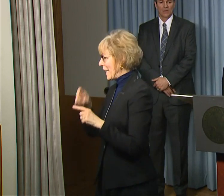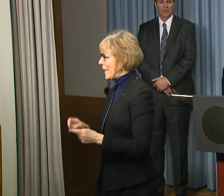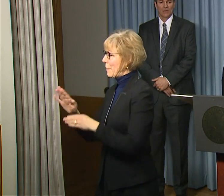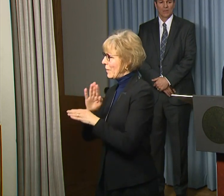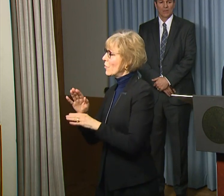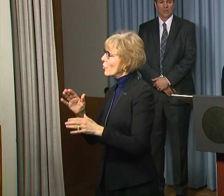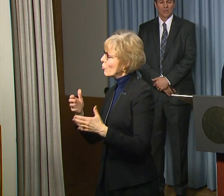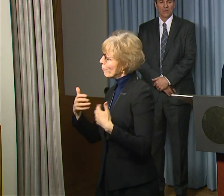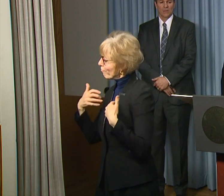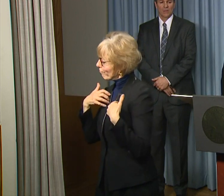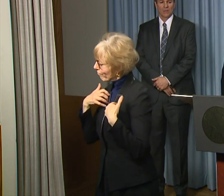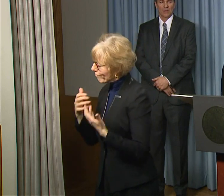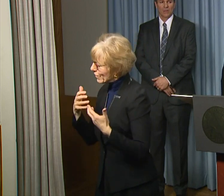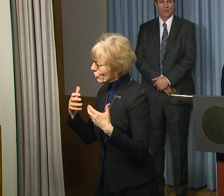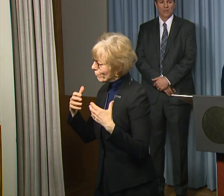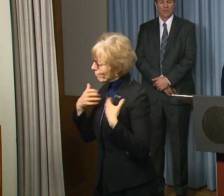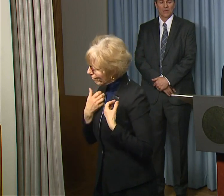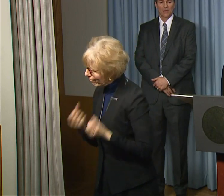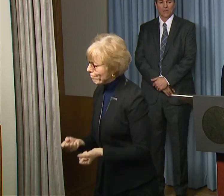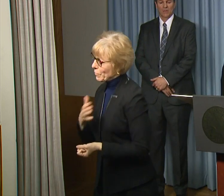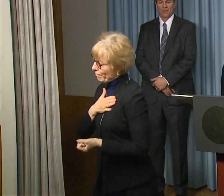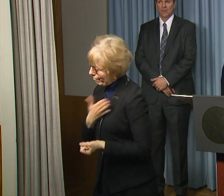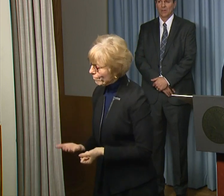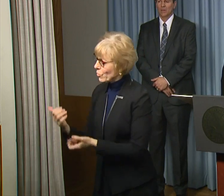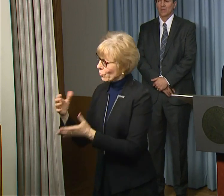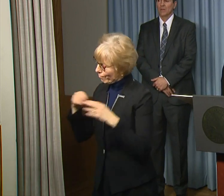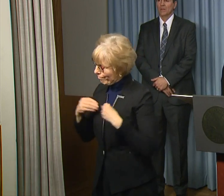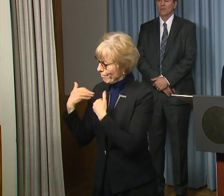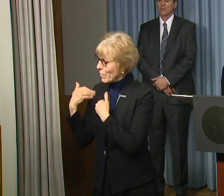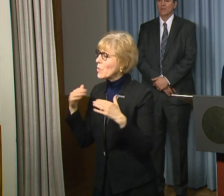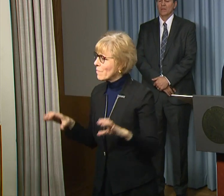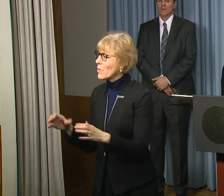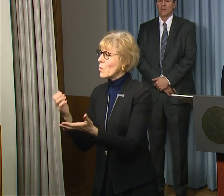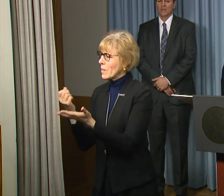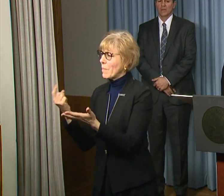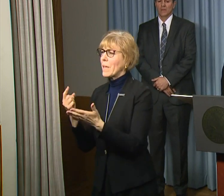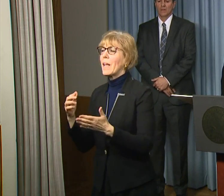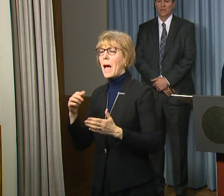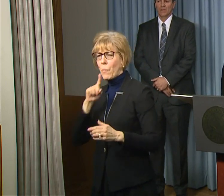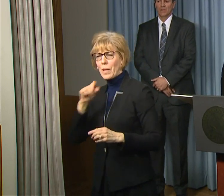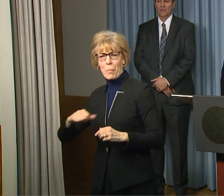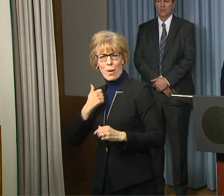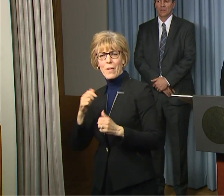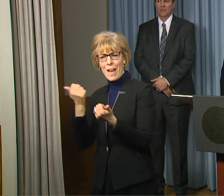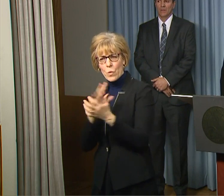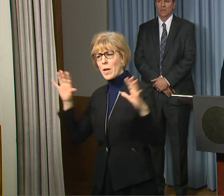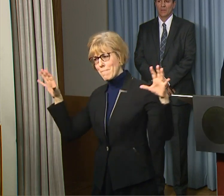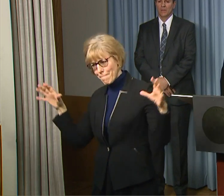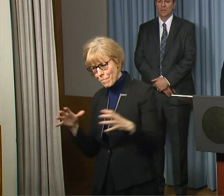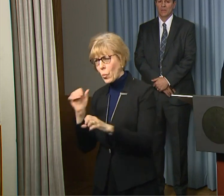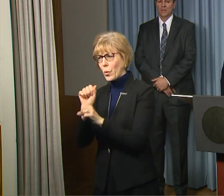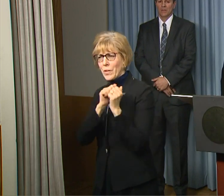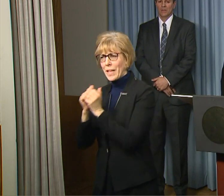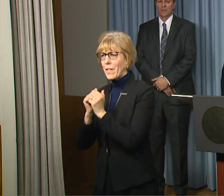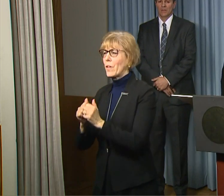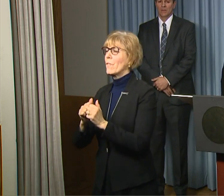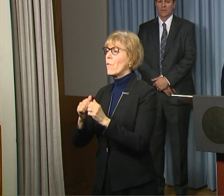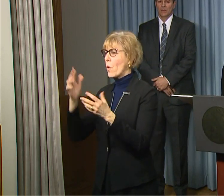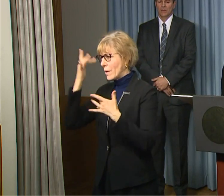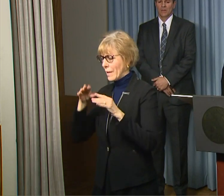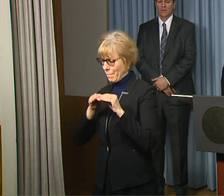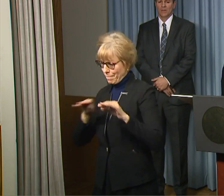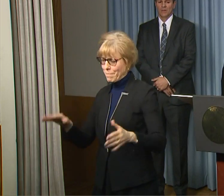Proud of how our city and state has pulled together to combat the spread of COVID-19. None of these decisions have